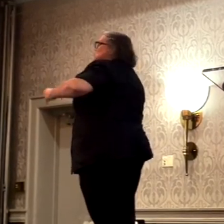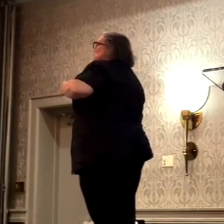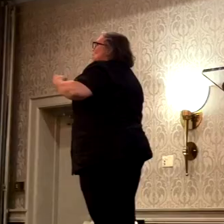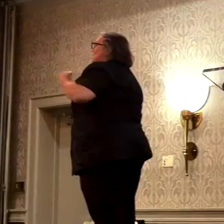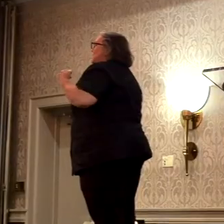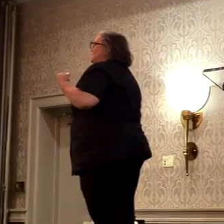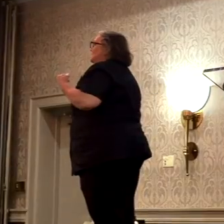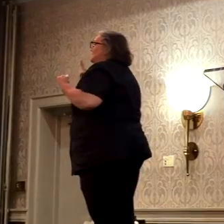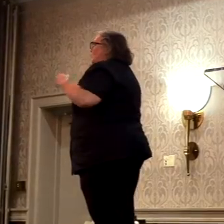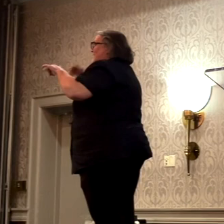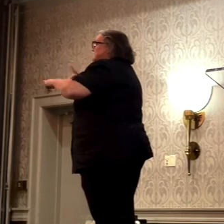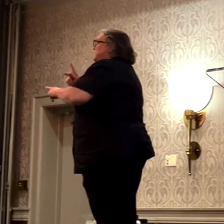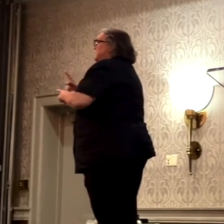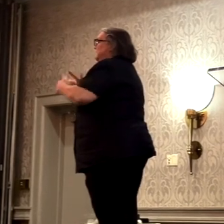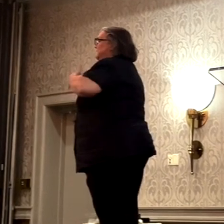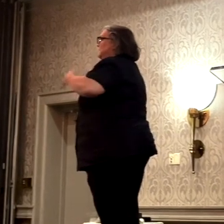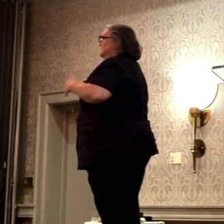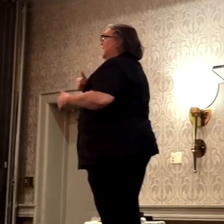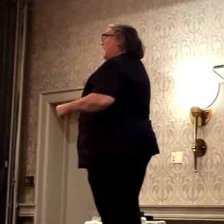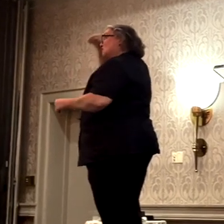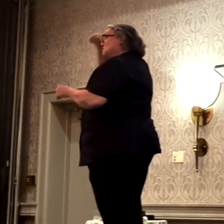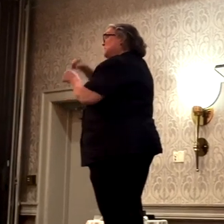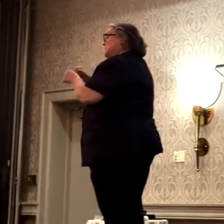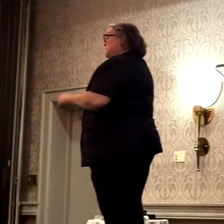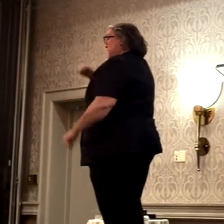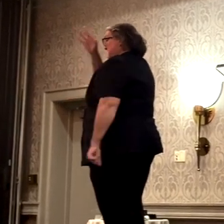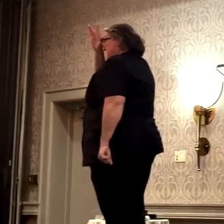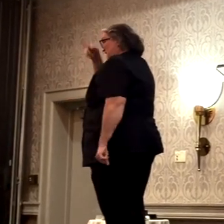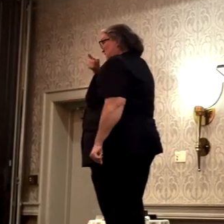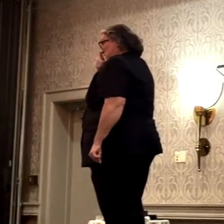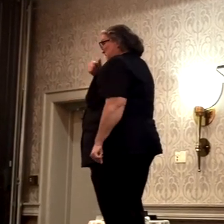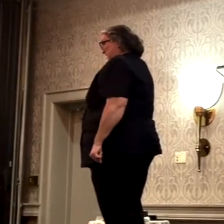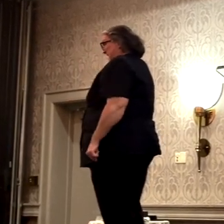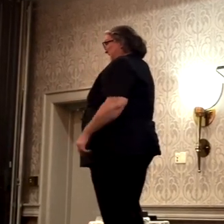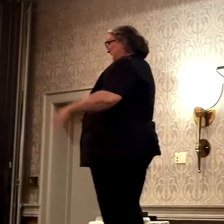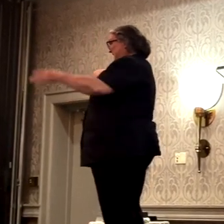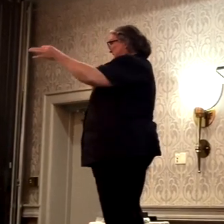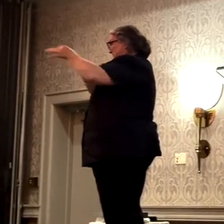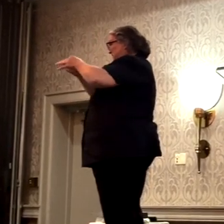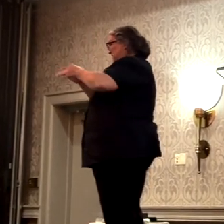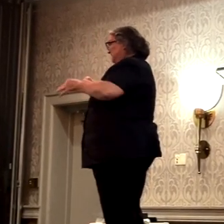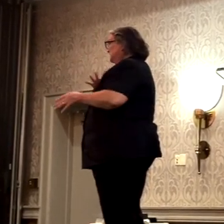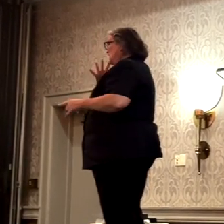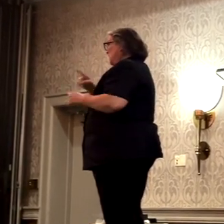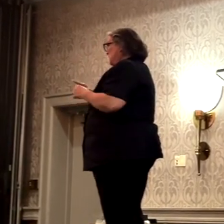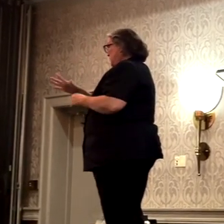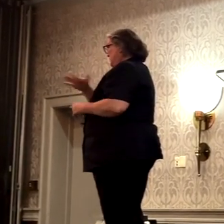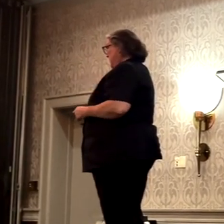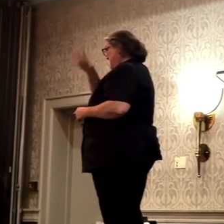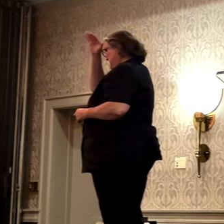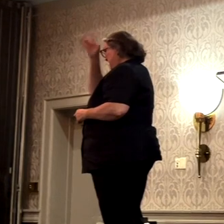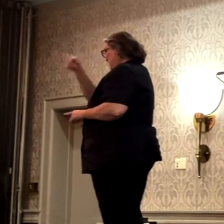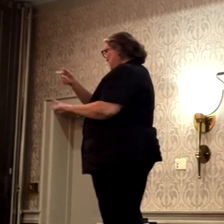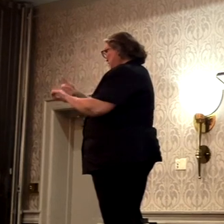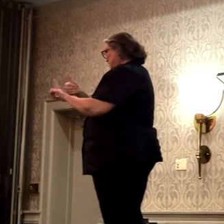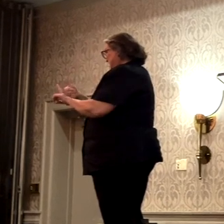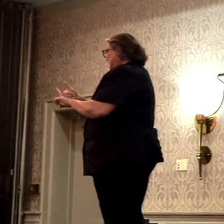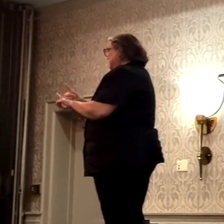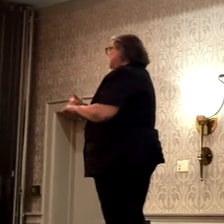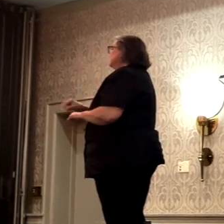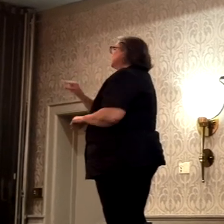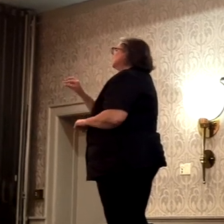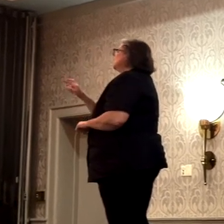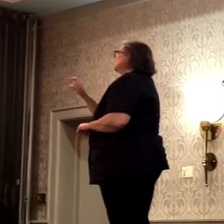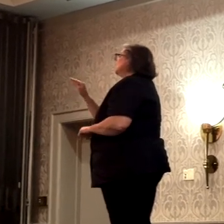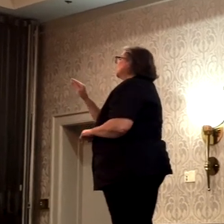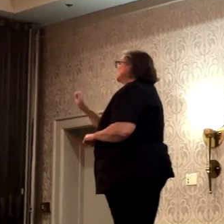am reminded of my father, if you just allow me to finish by mentioning him. My father, George Vogel,